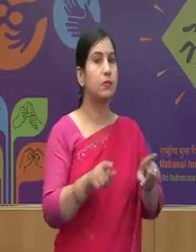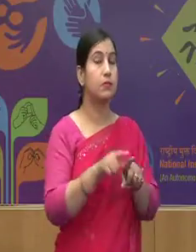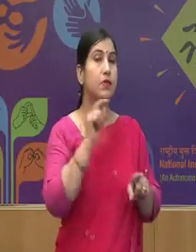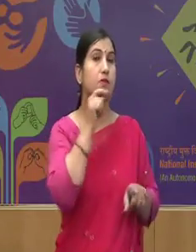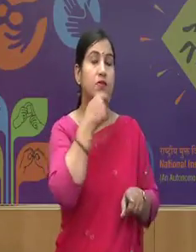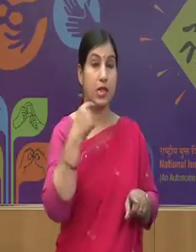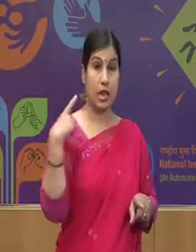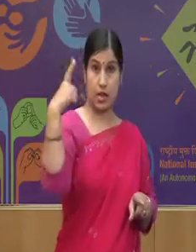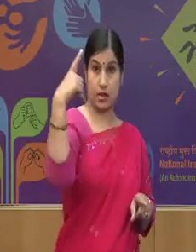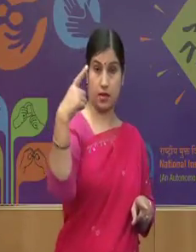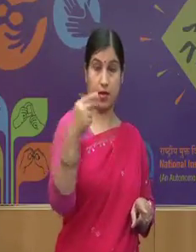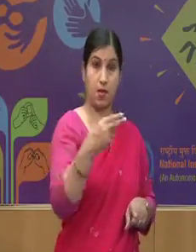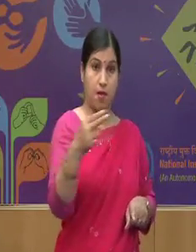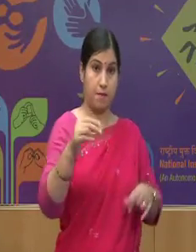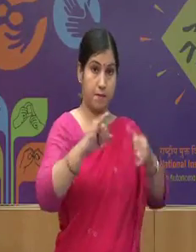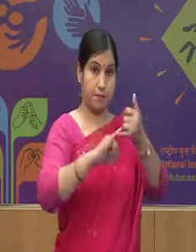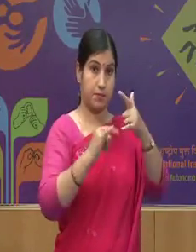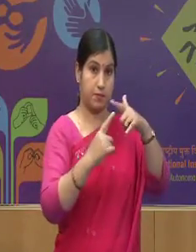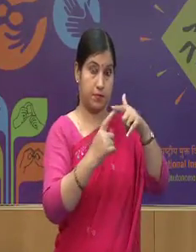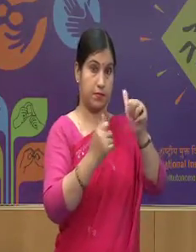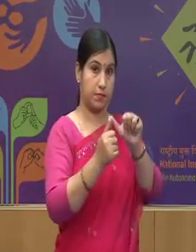Russian leader Stalin,